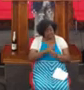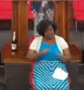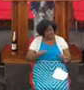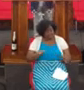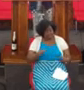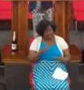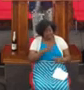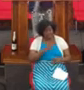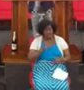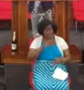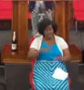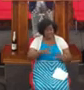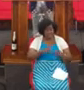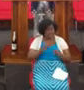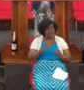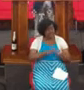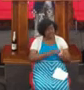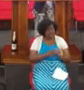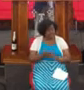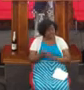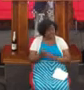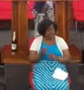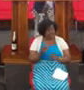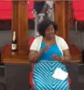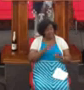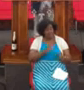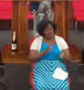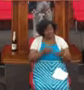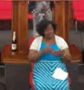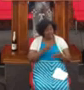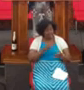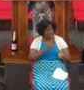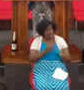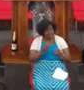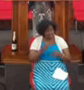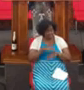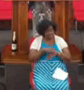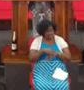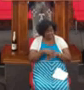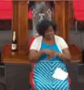don't accept Jesus before leaving this earth, they will die and go to hell.